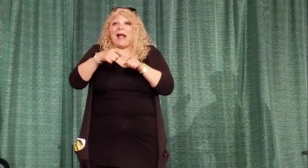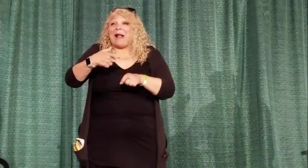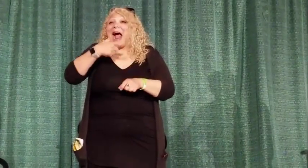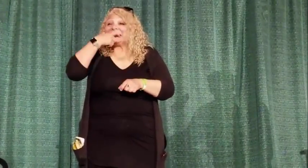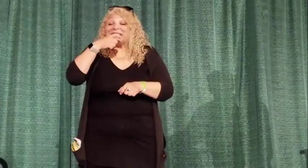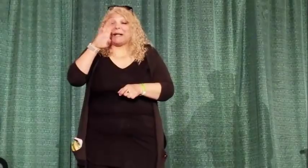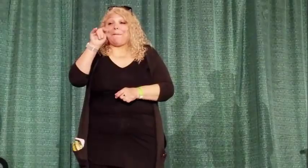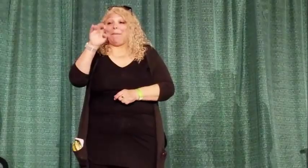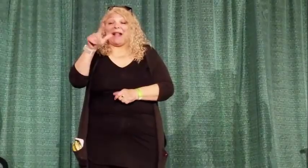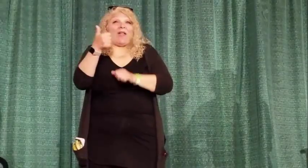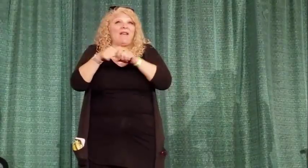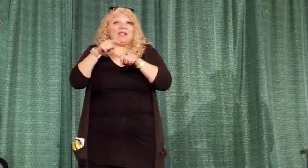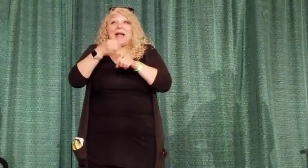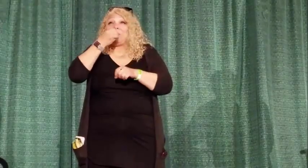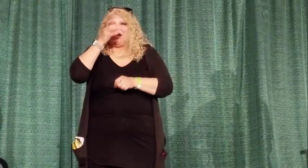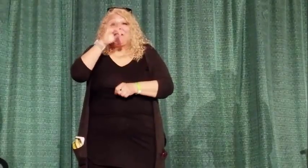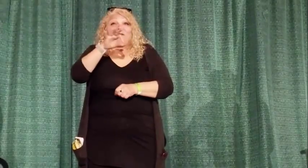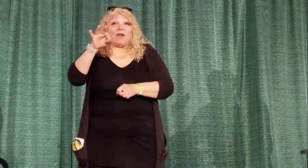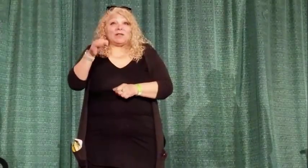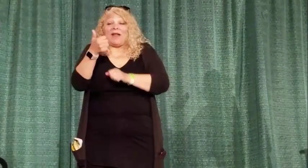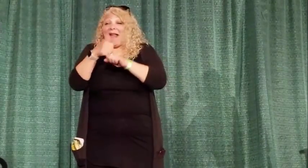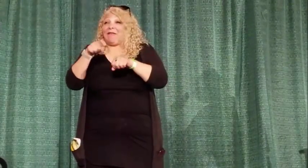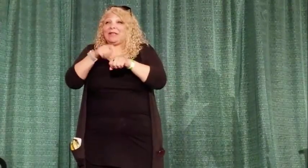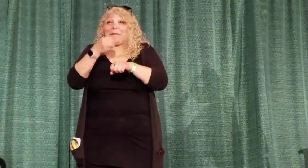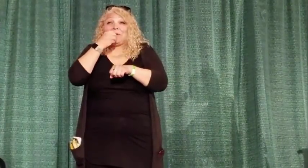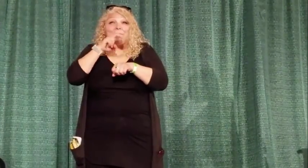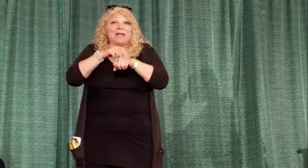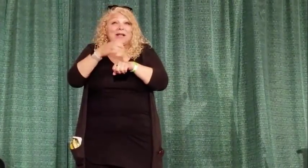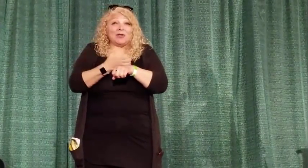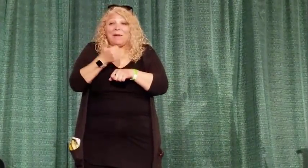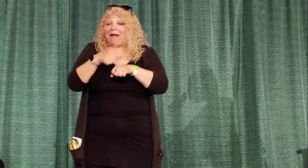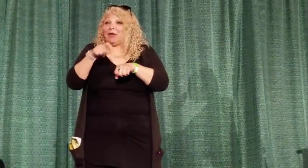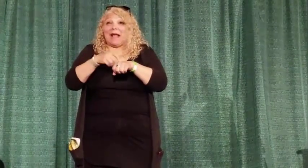pizza, every French fry you eat, every potato chip you eat is shortening your life.